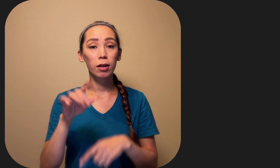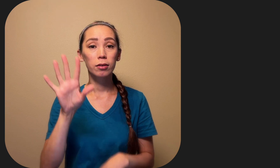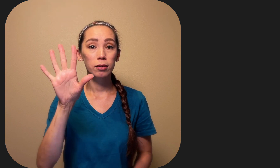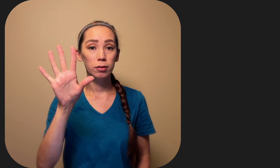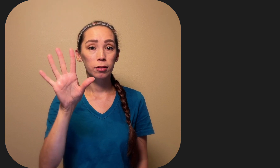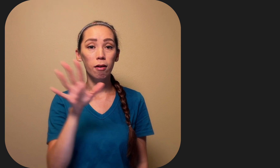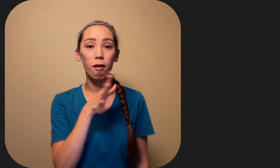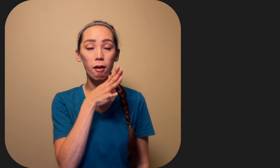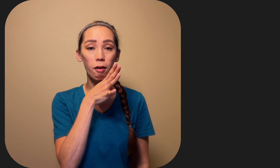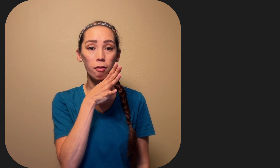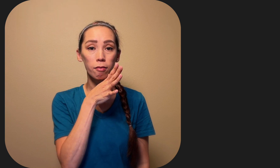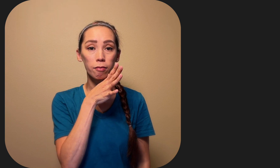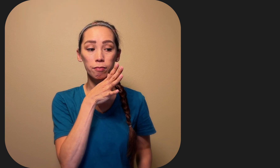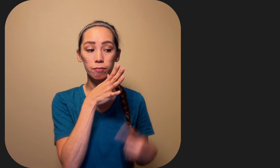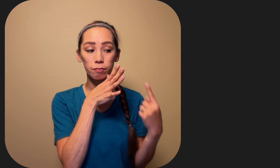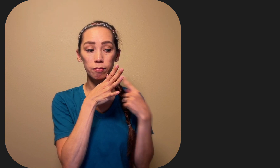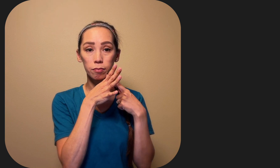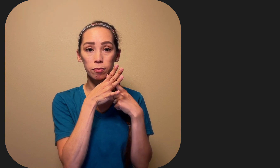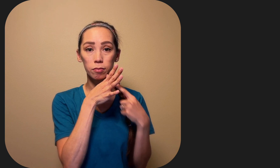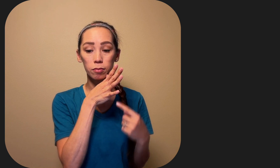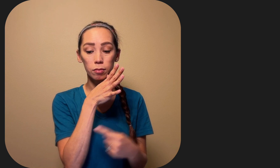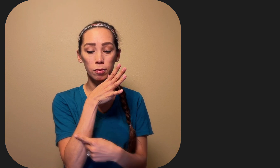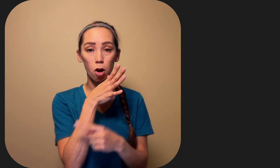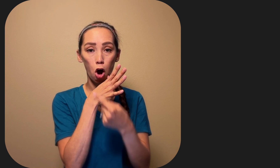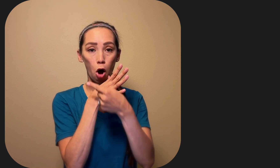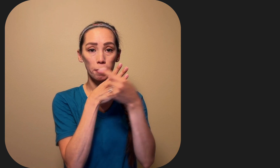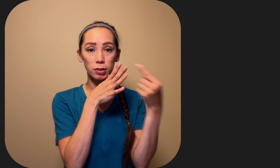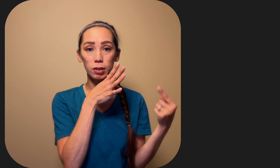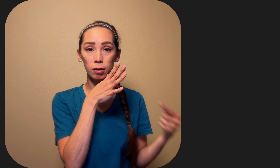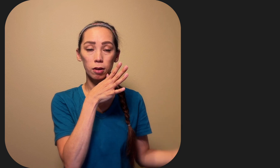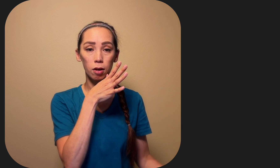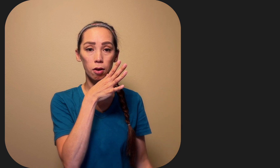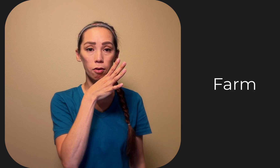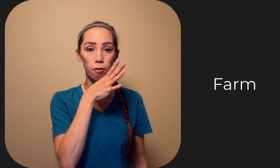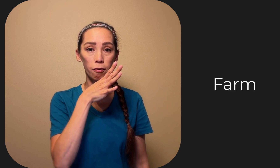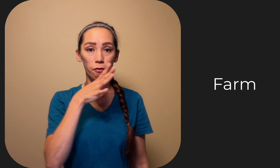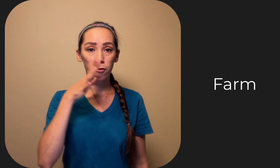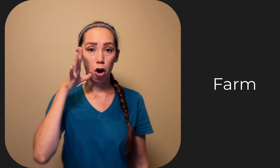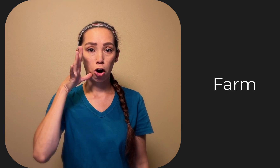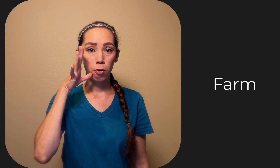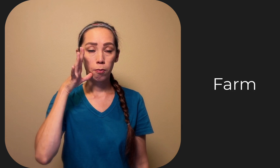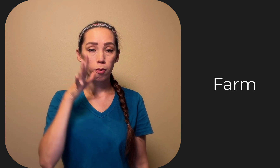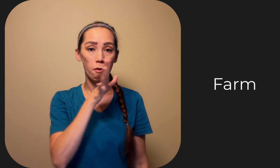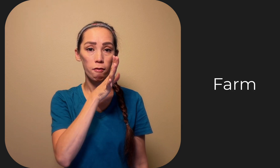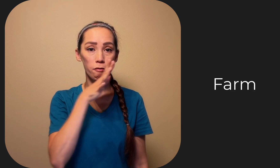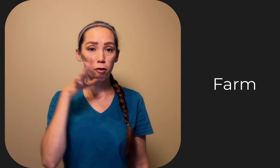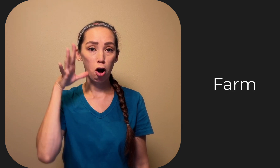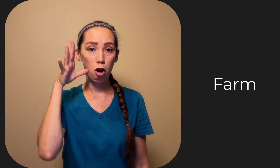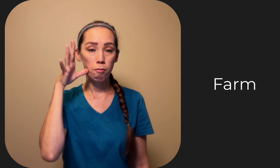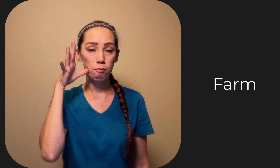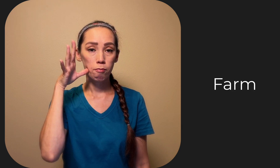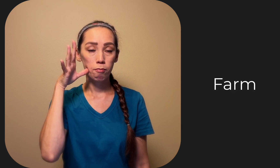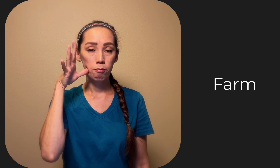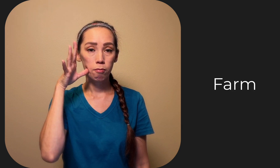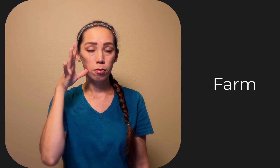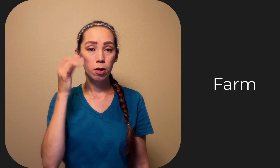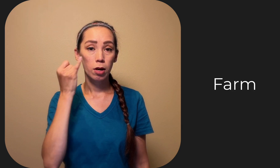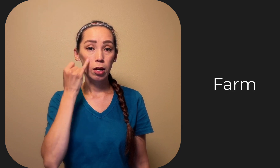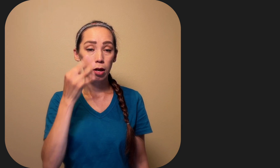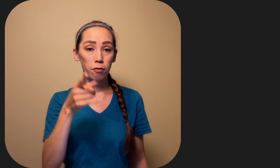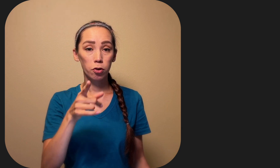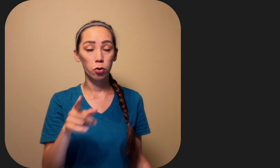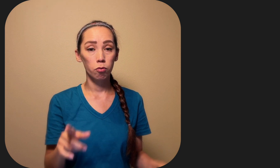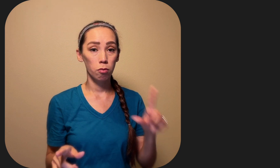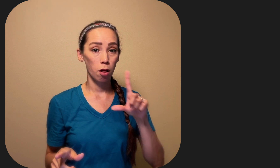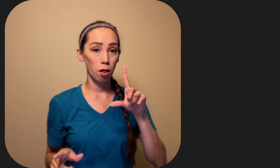is farm. So you take your 5, you go from the opposite side of your chin, and then move it towards your arm. Or